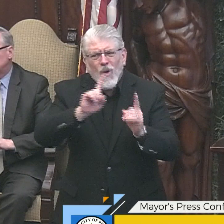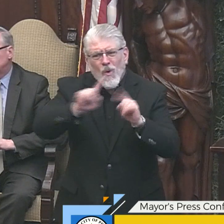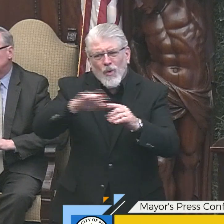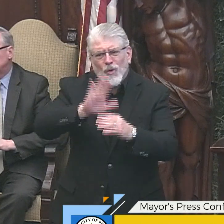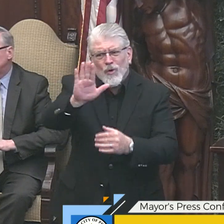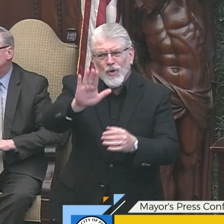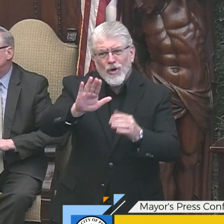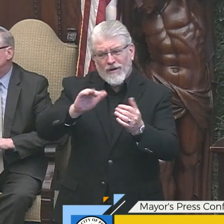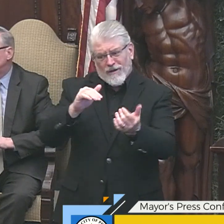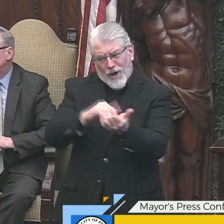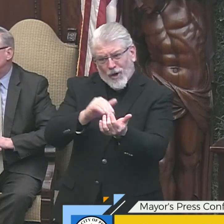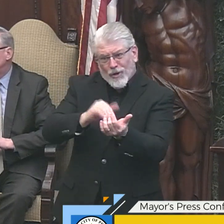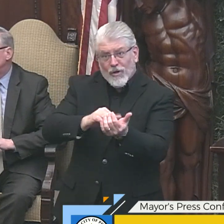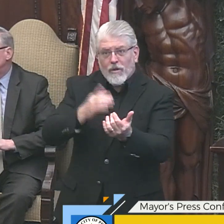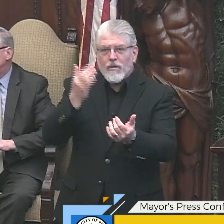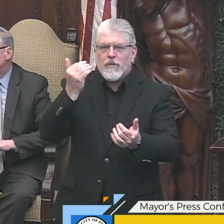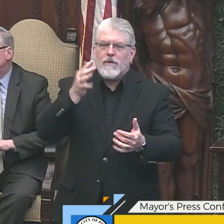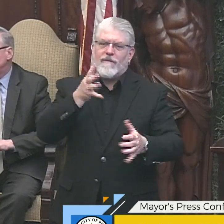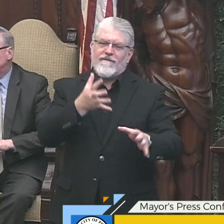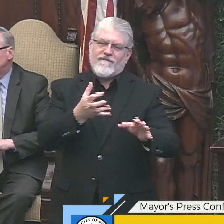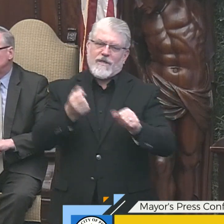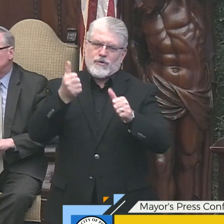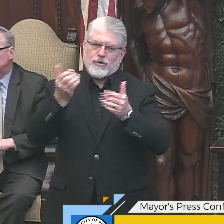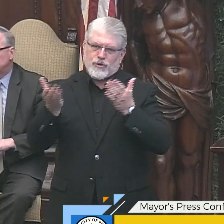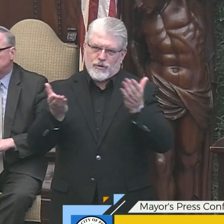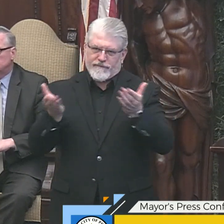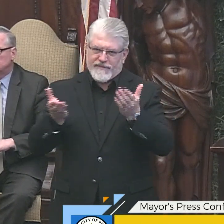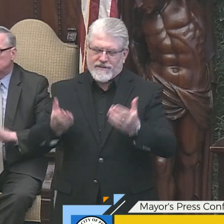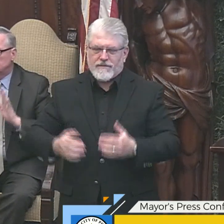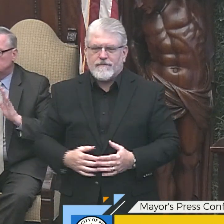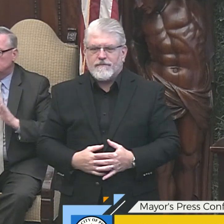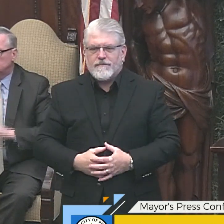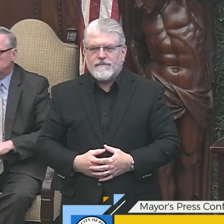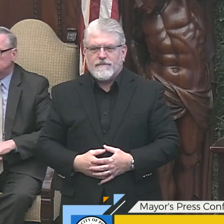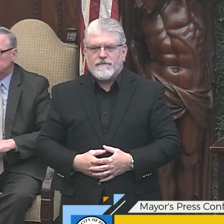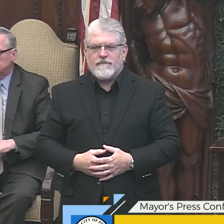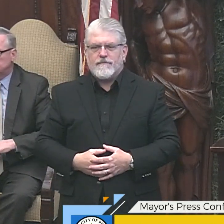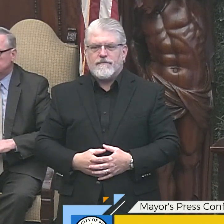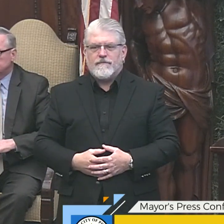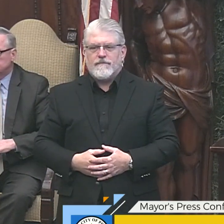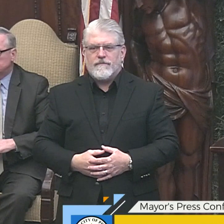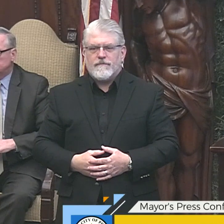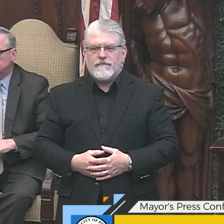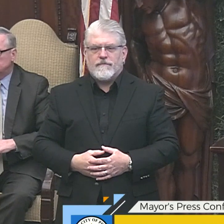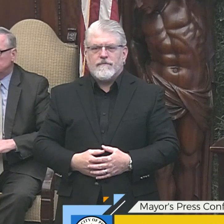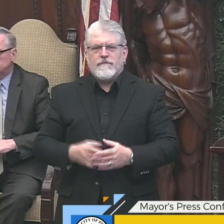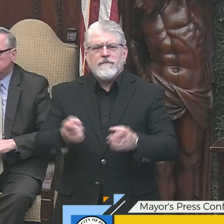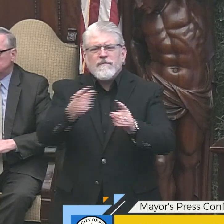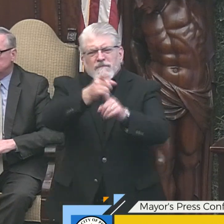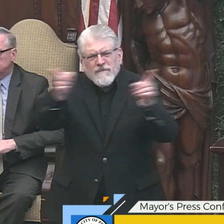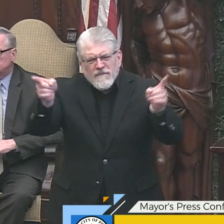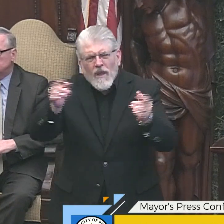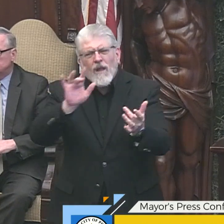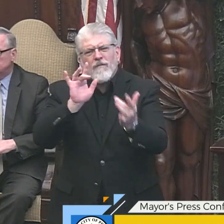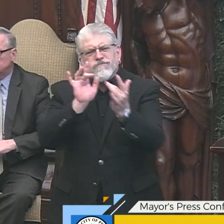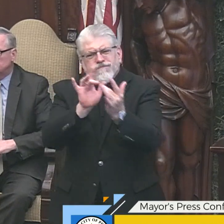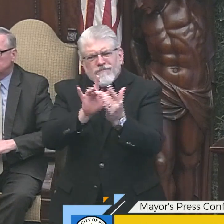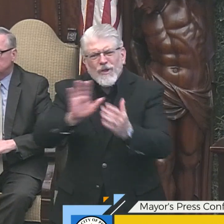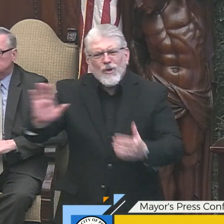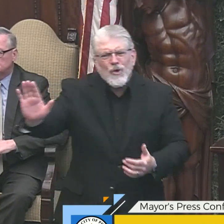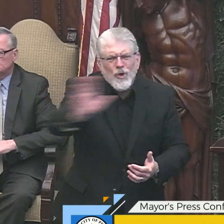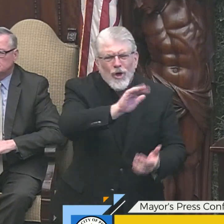process. We recommend that people do this if they contact their provider, if they have symptoms that they feel are compatible with